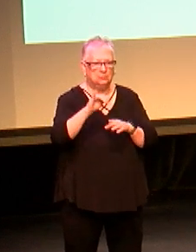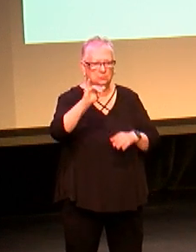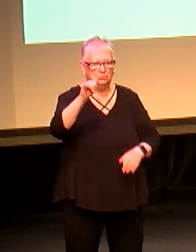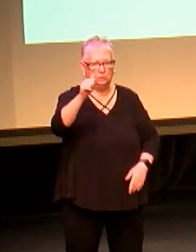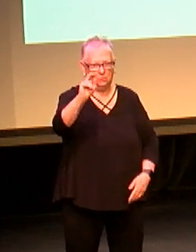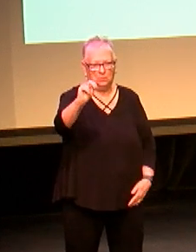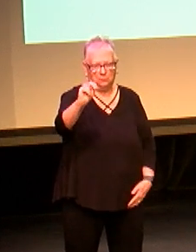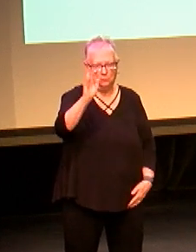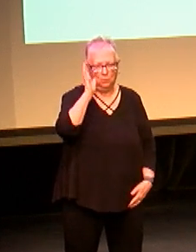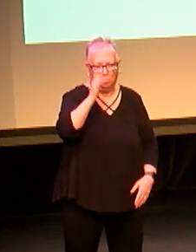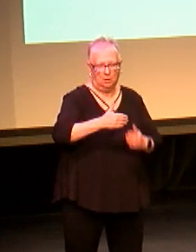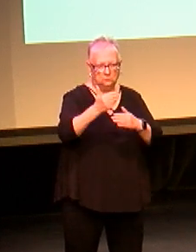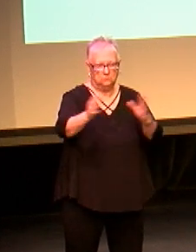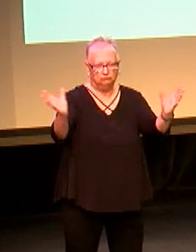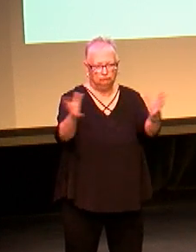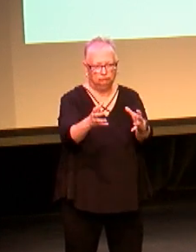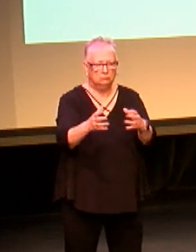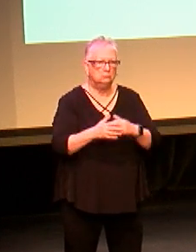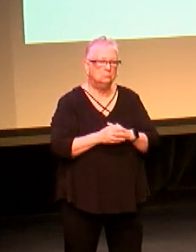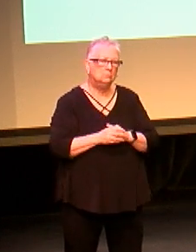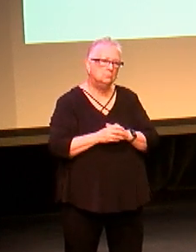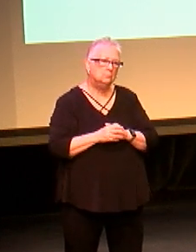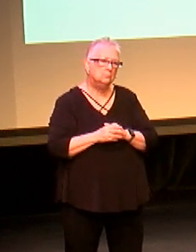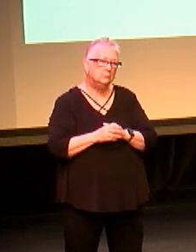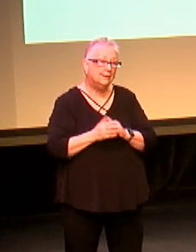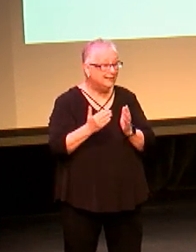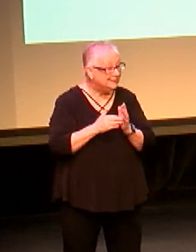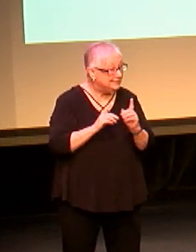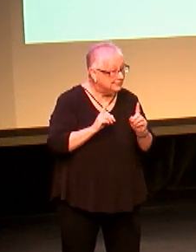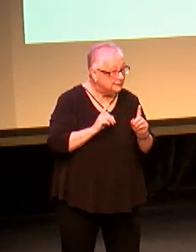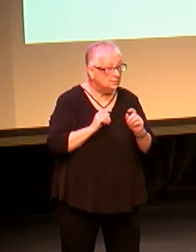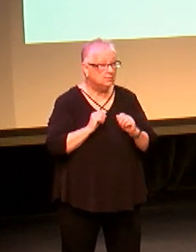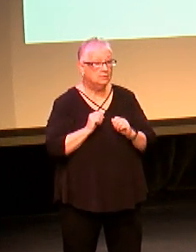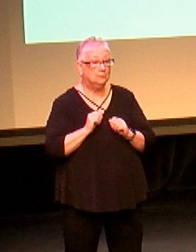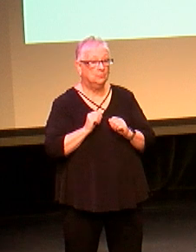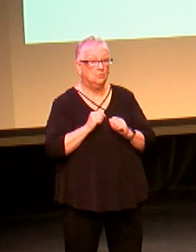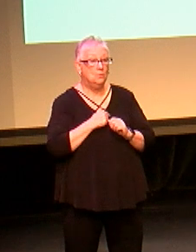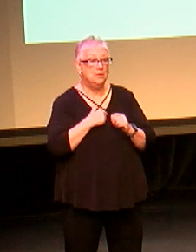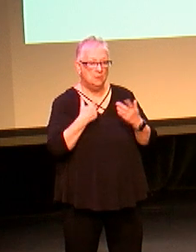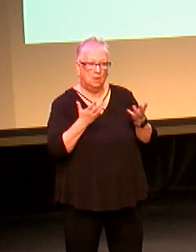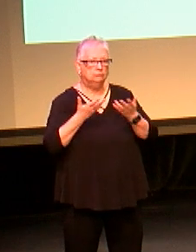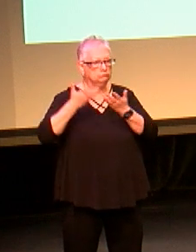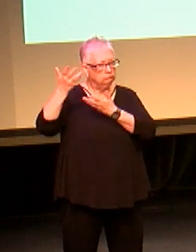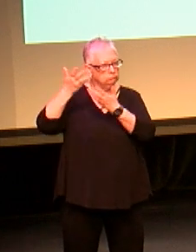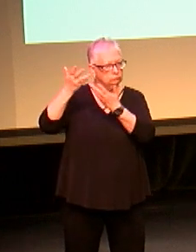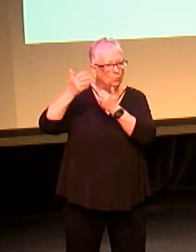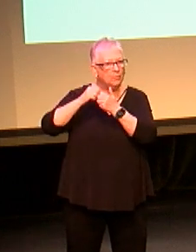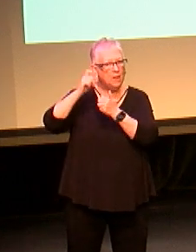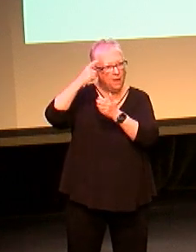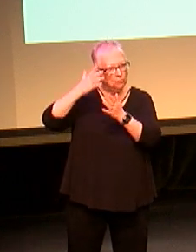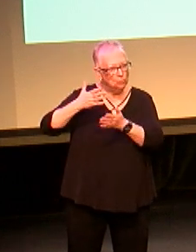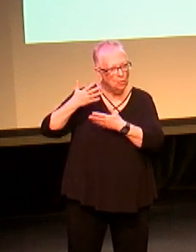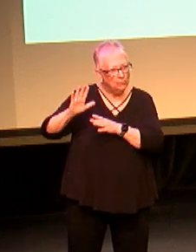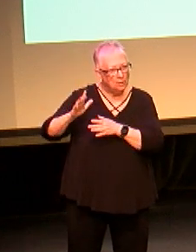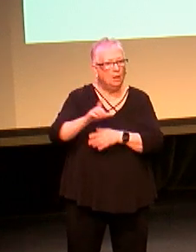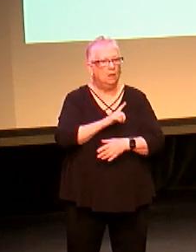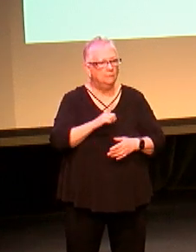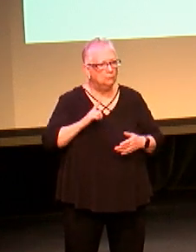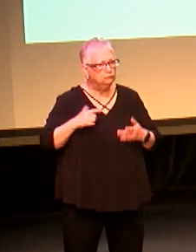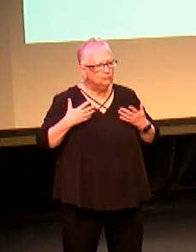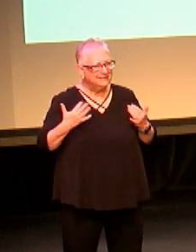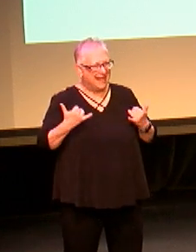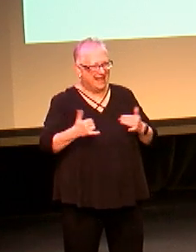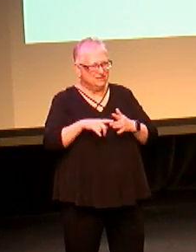our conversations with the governor's office and legislative leadership are starting in the next couple of